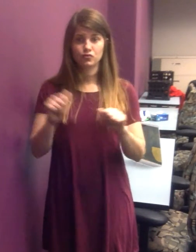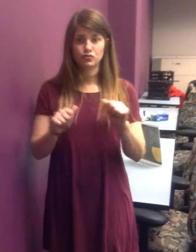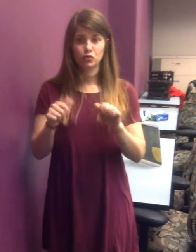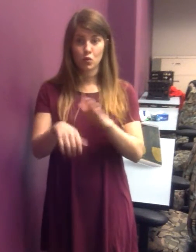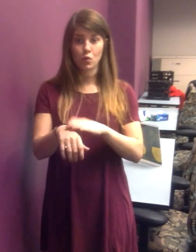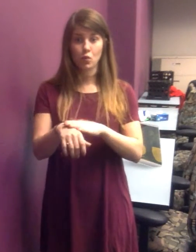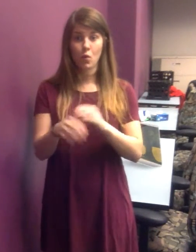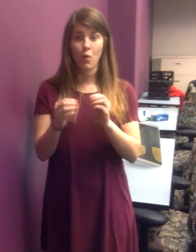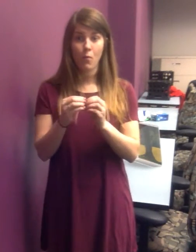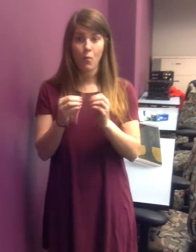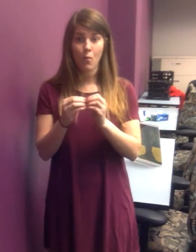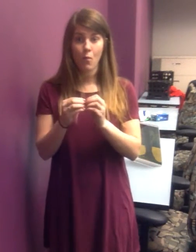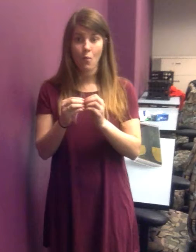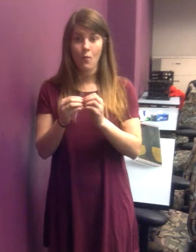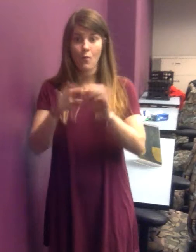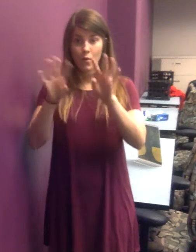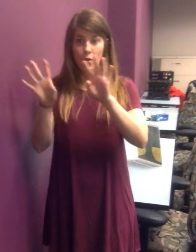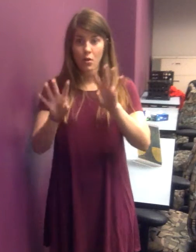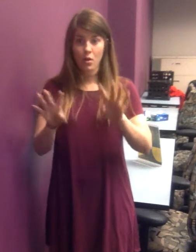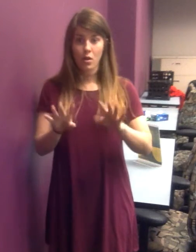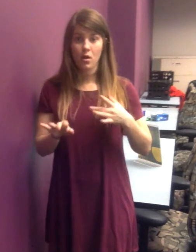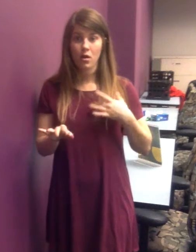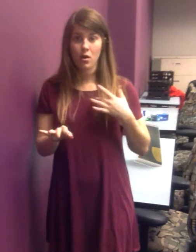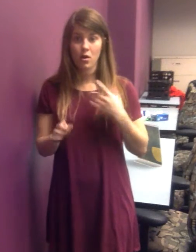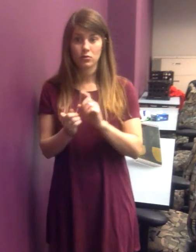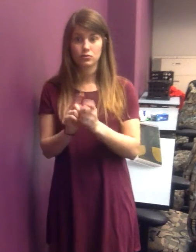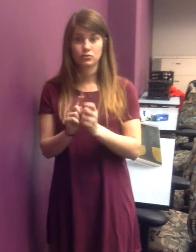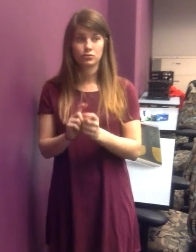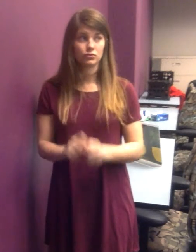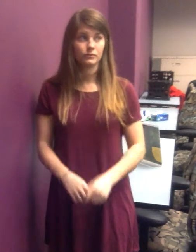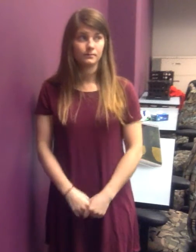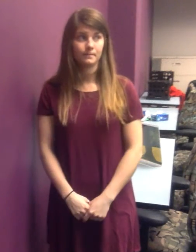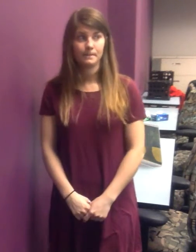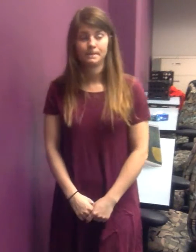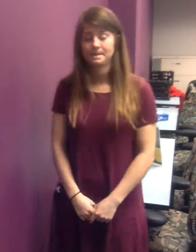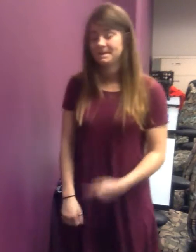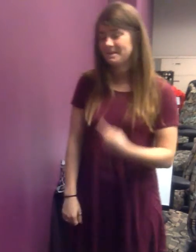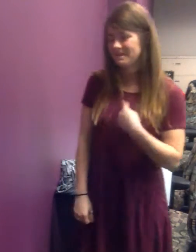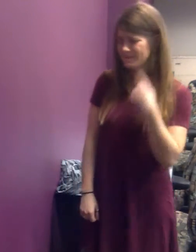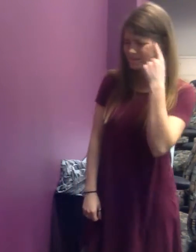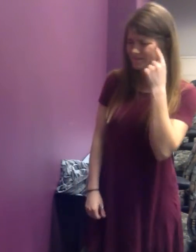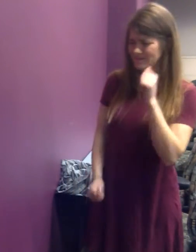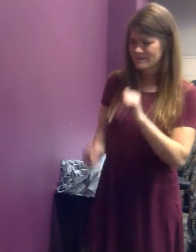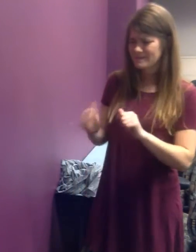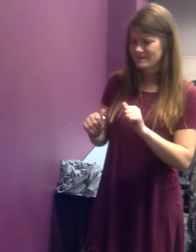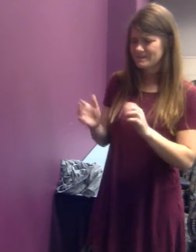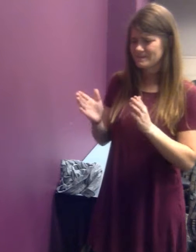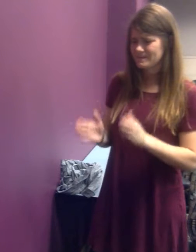I think there are incredible scientists out there that are saying it's beginning to decelerate. I think it will. NC20's website